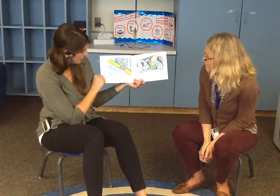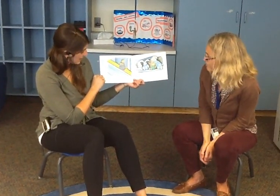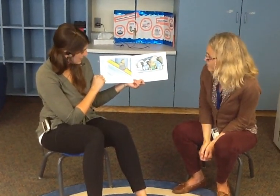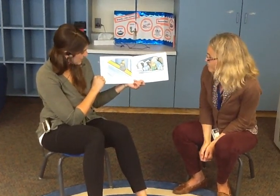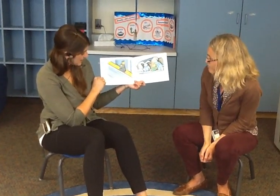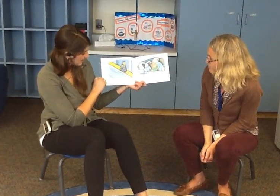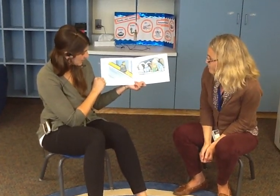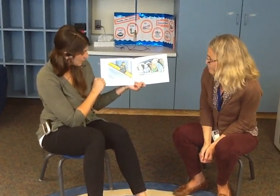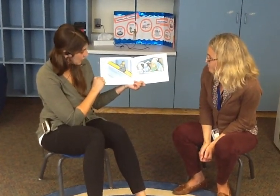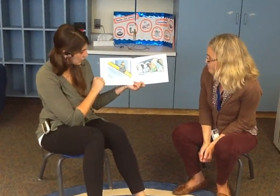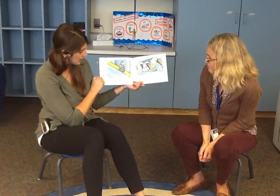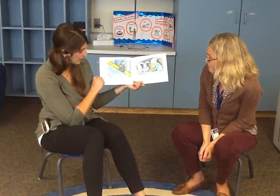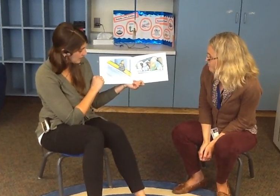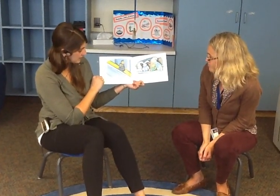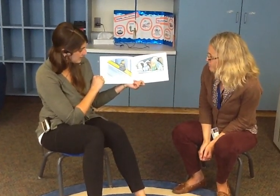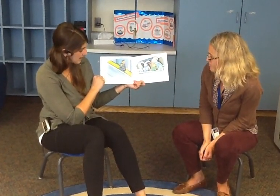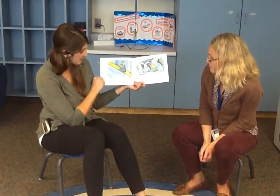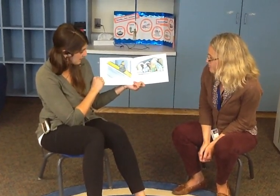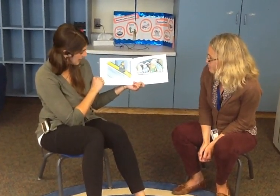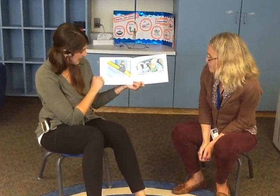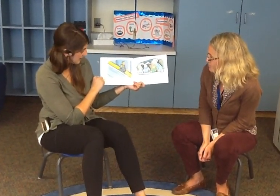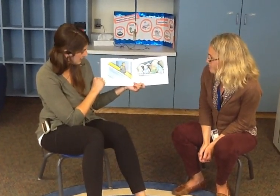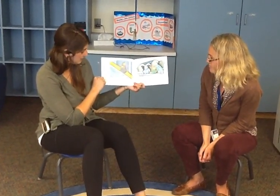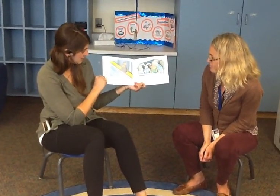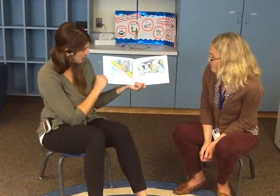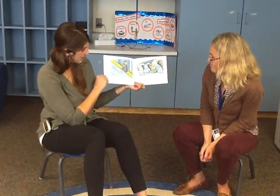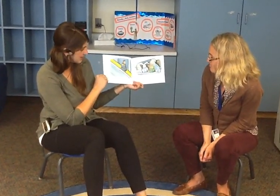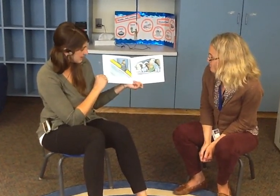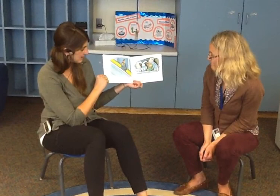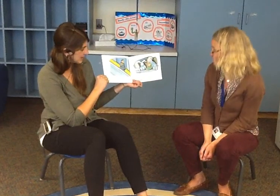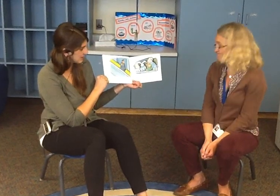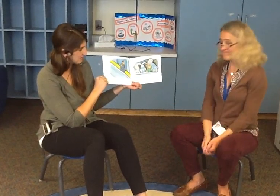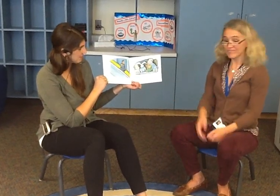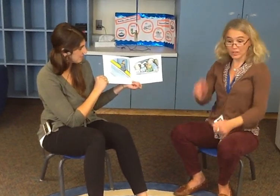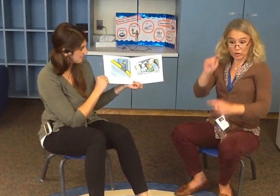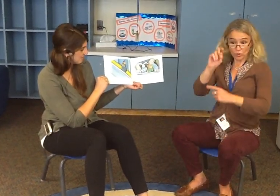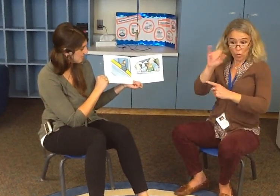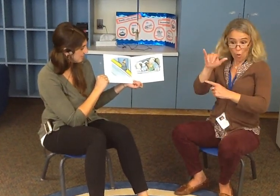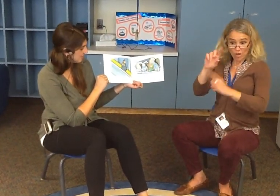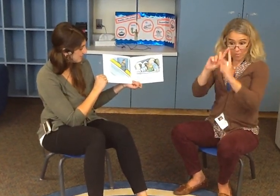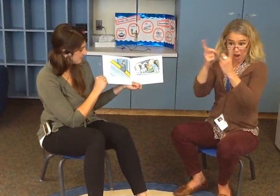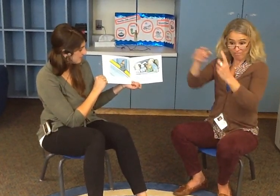The watchman tucked corduroy under his arm and carried him down the escalator.